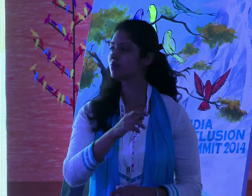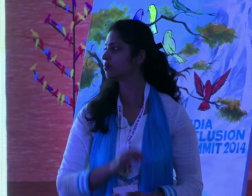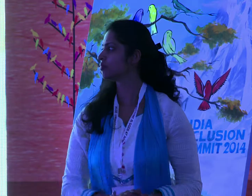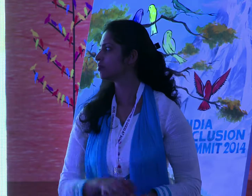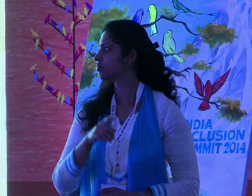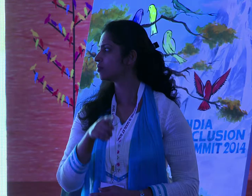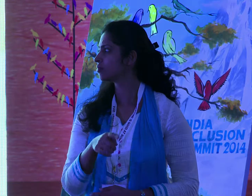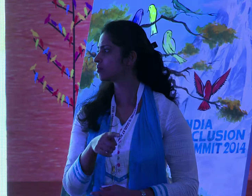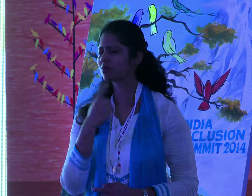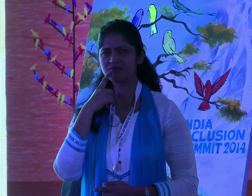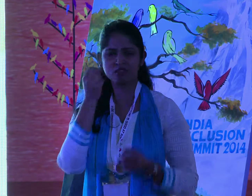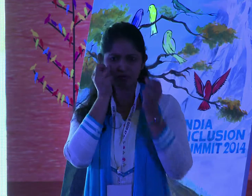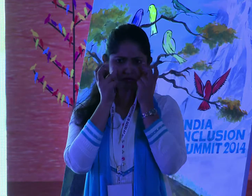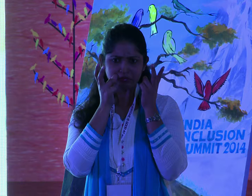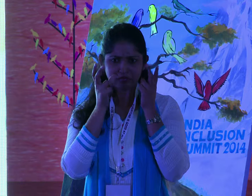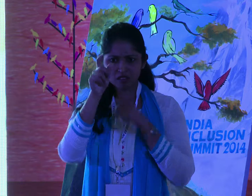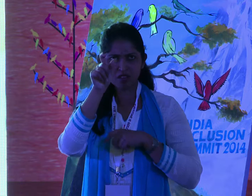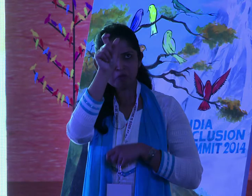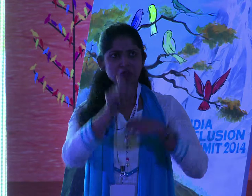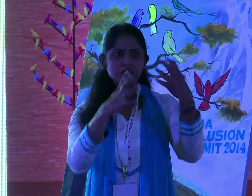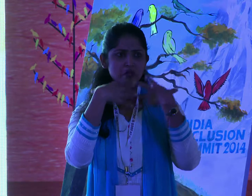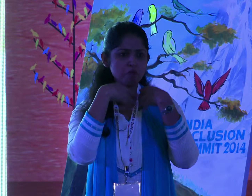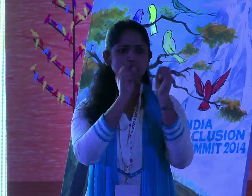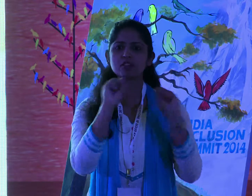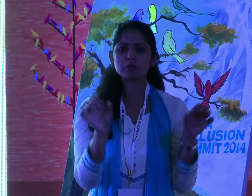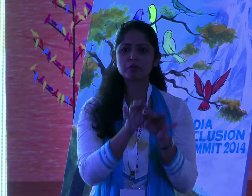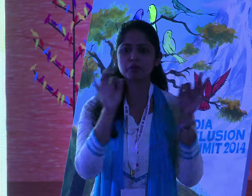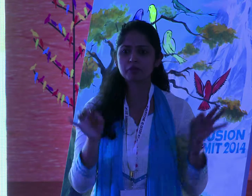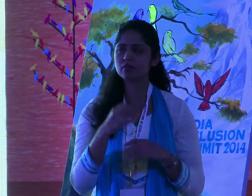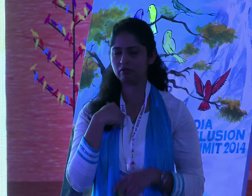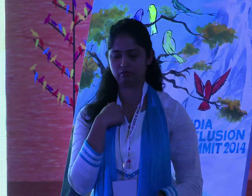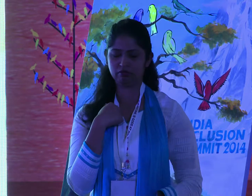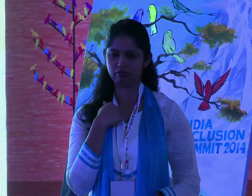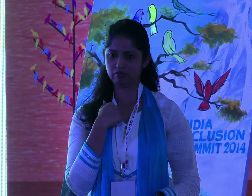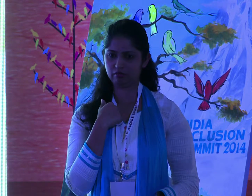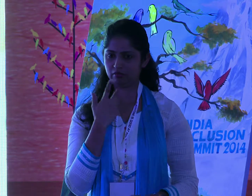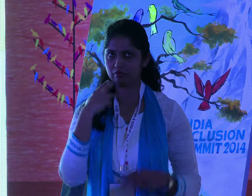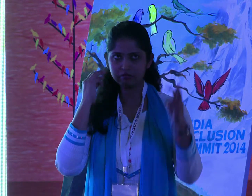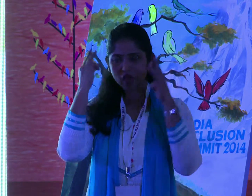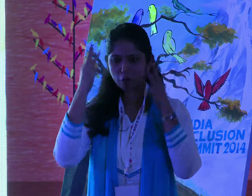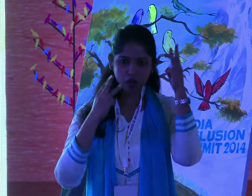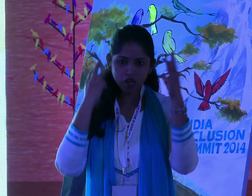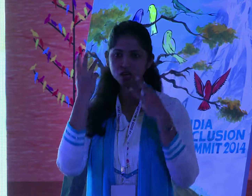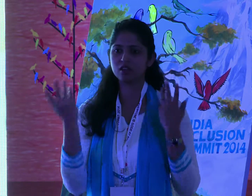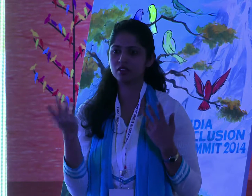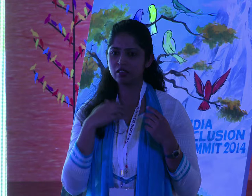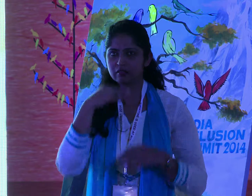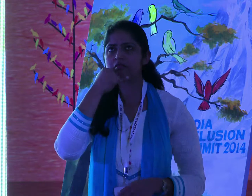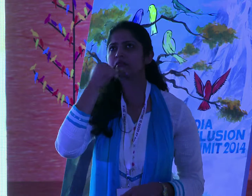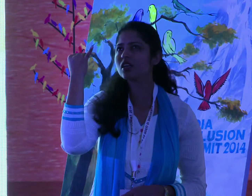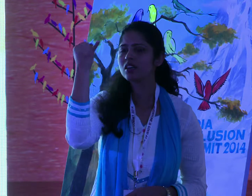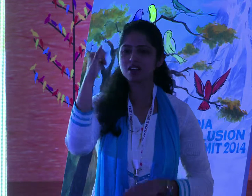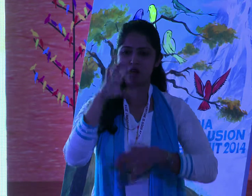was very strange that nobody had come to pick me up. Now, I was a little worried. I called